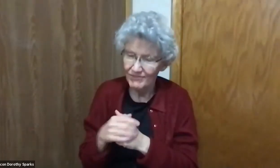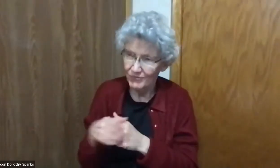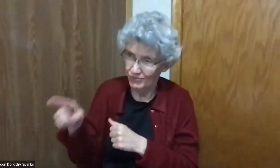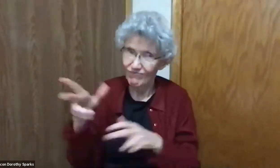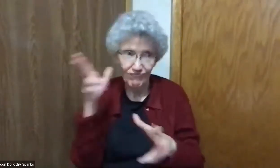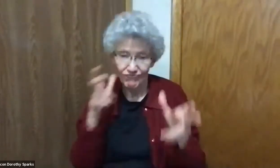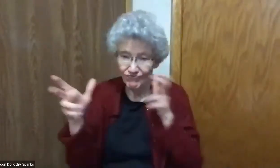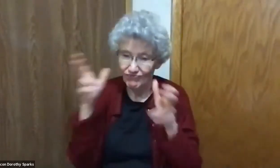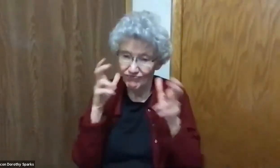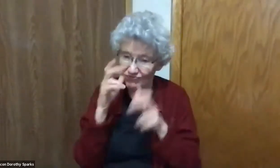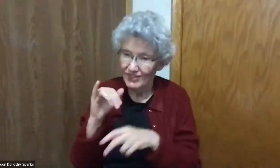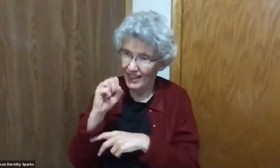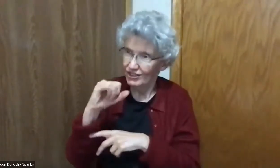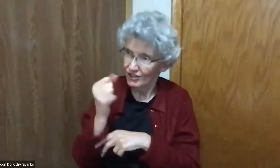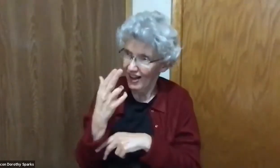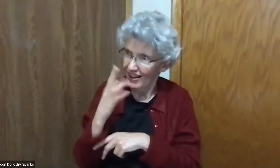Then Jesus said to them,